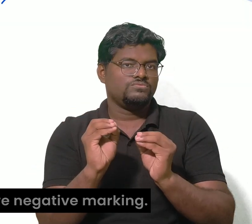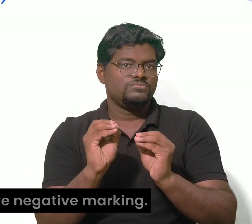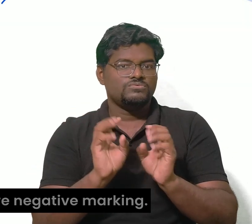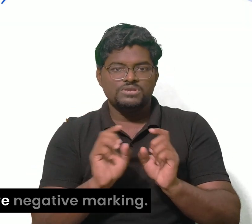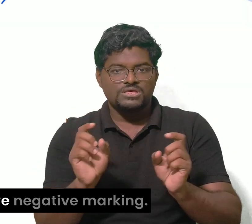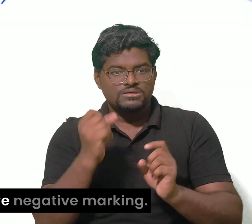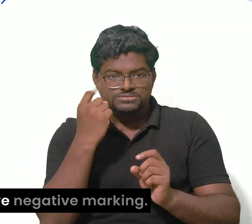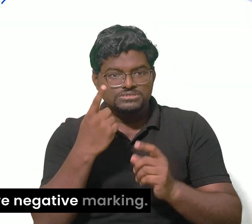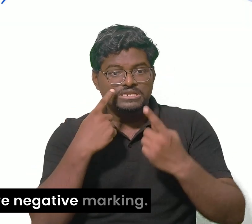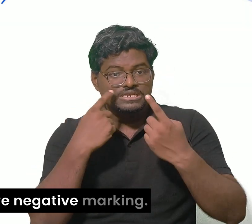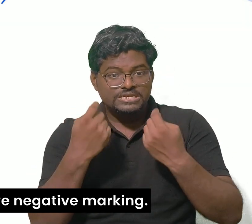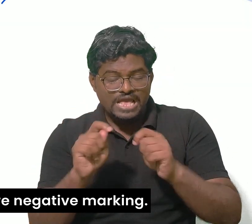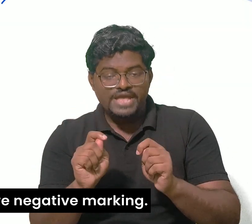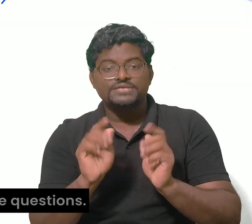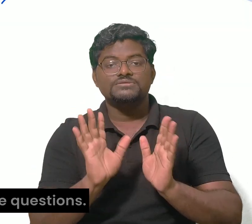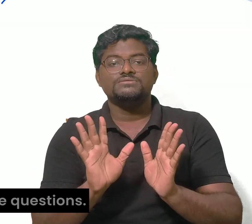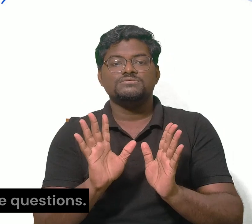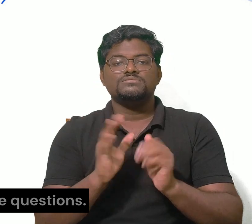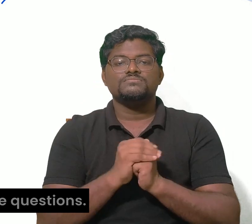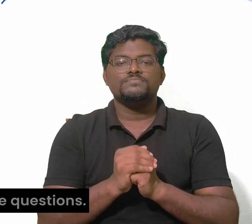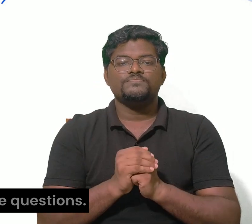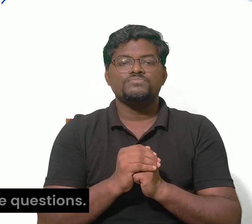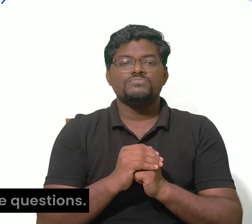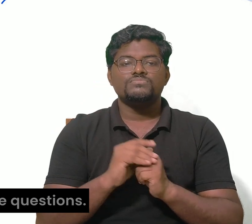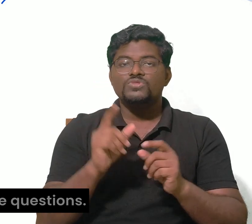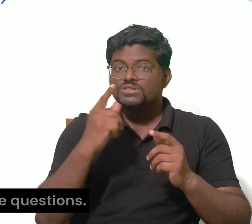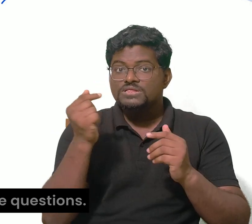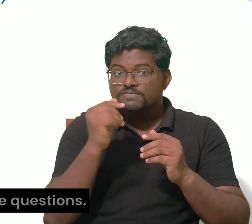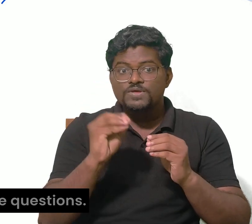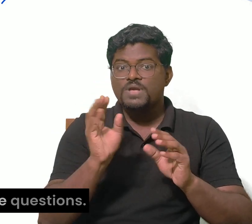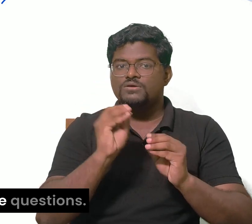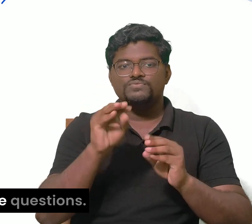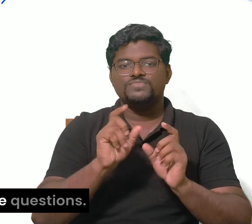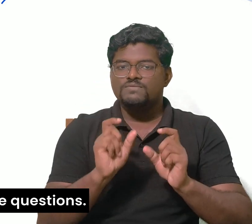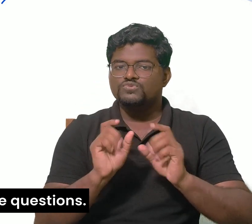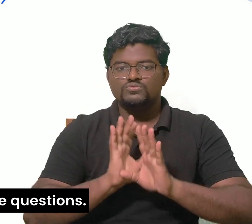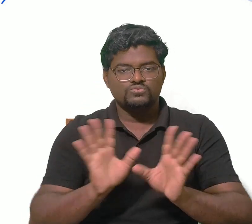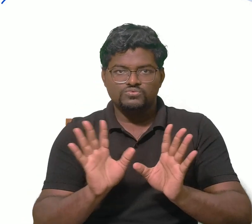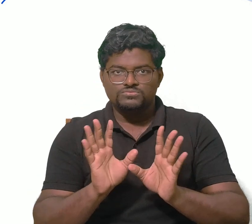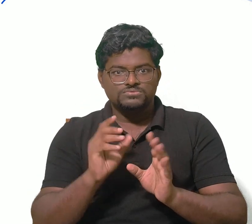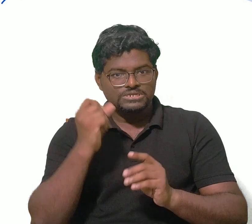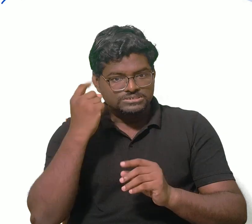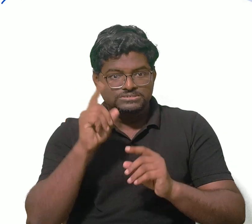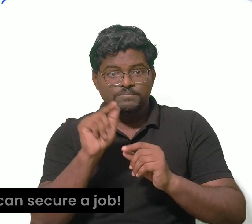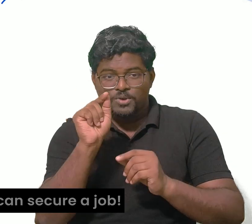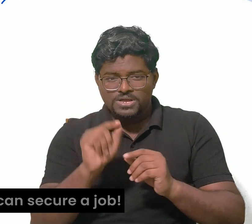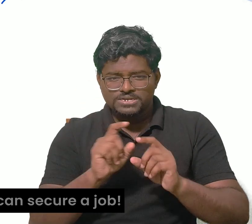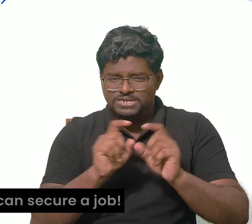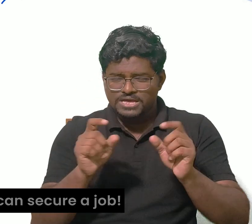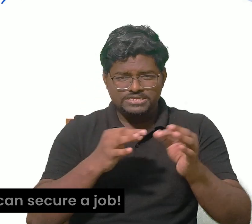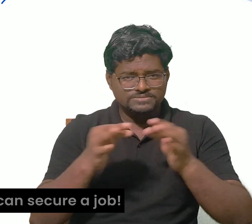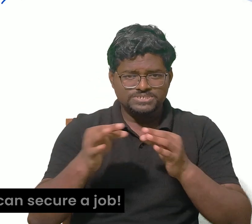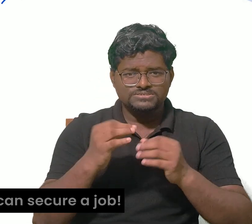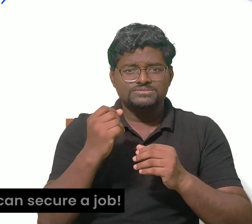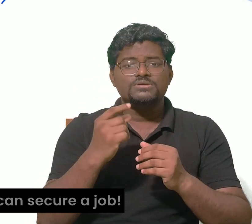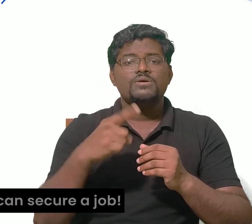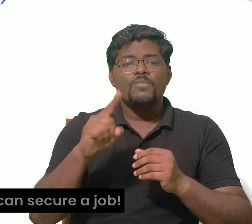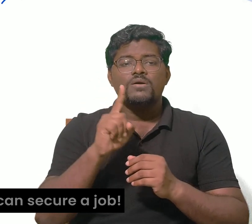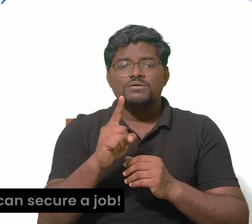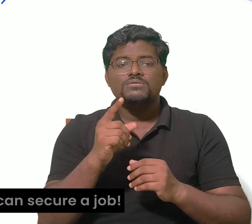any negative marks, so try to attend all those questions. These are the tips you will follow, means